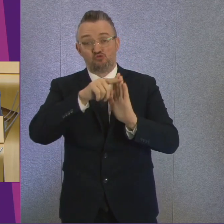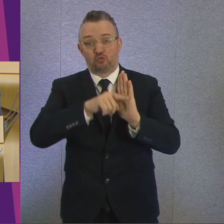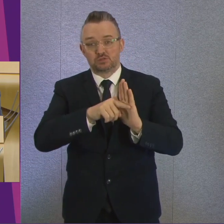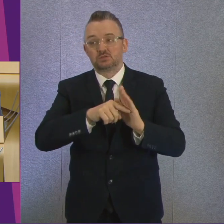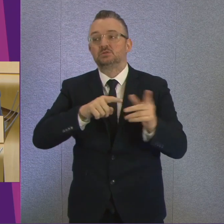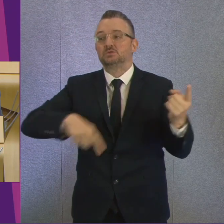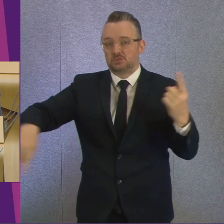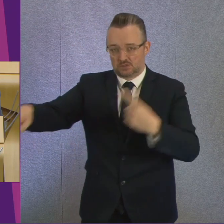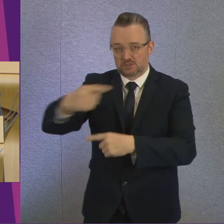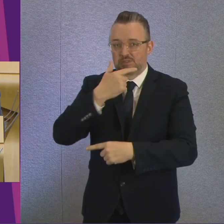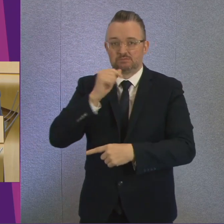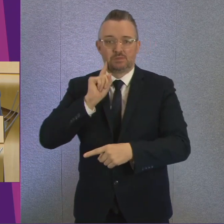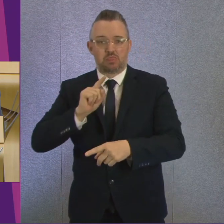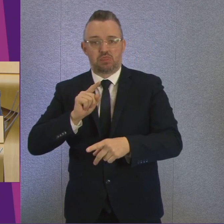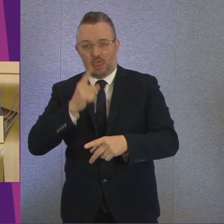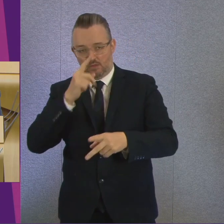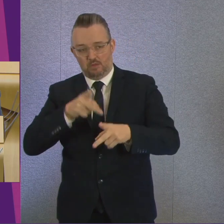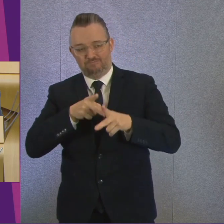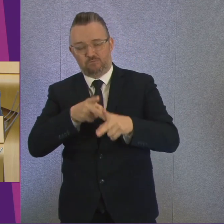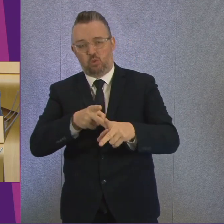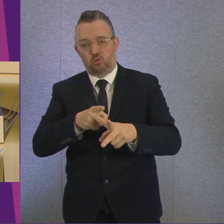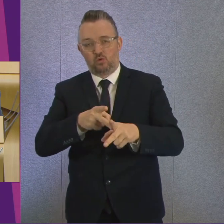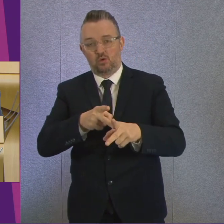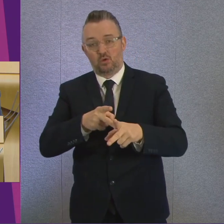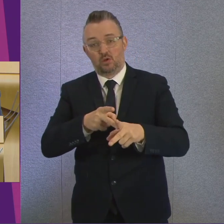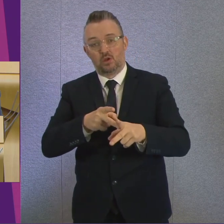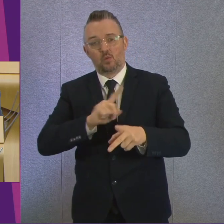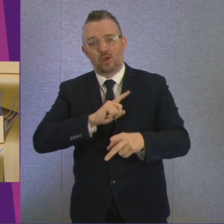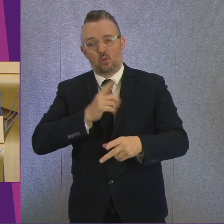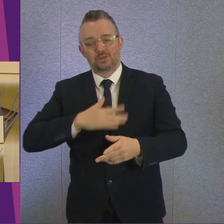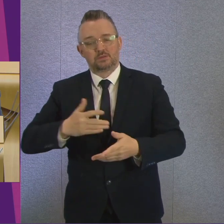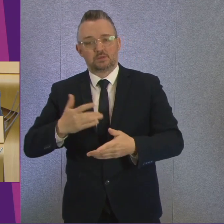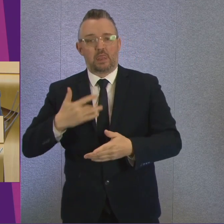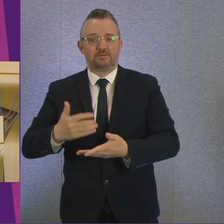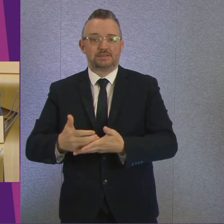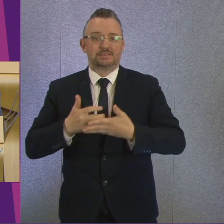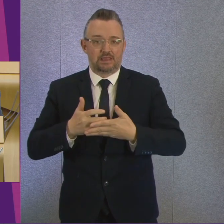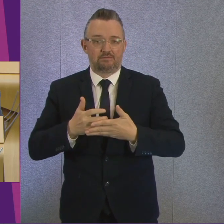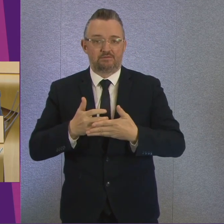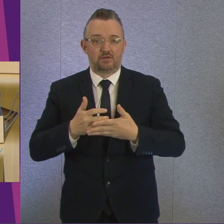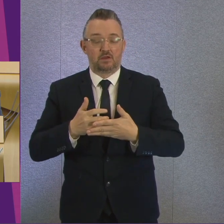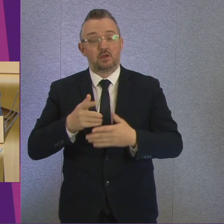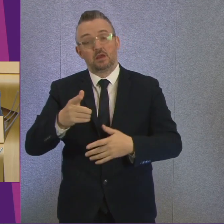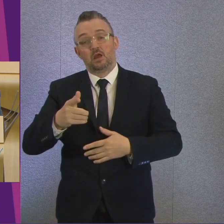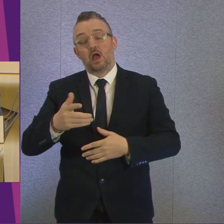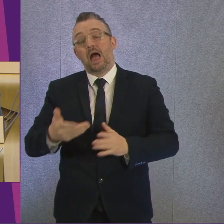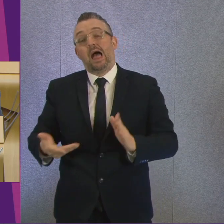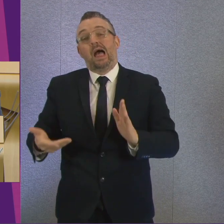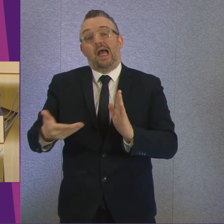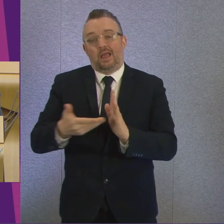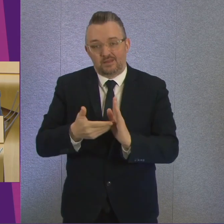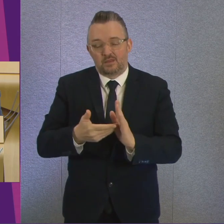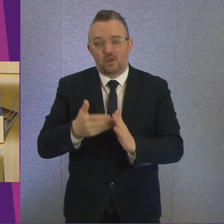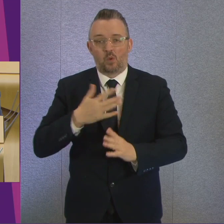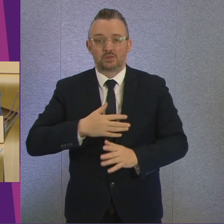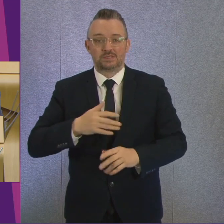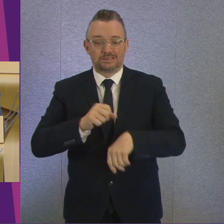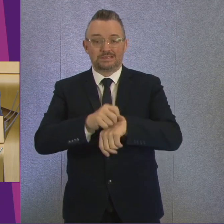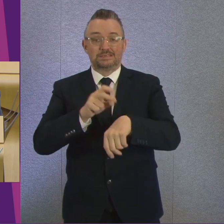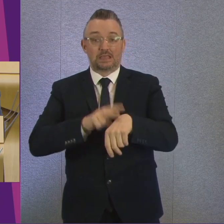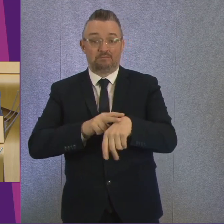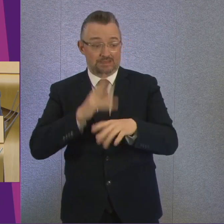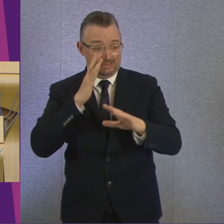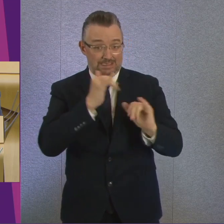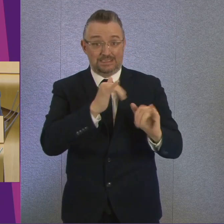in case this could save lives? And does she agree that once testing of symptomatic staff is routinely conducted, that staff absence will be